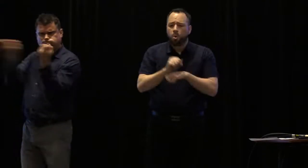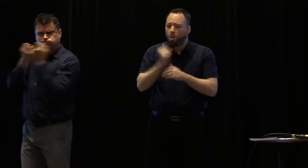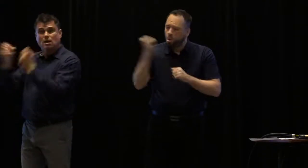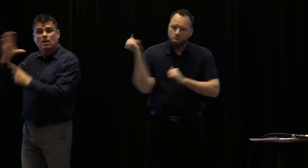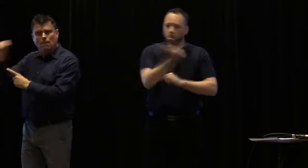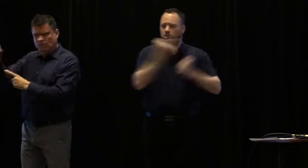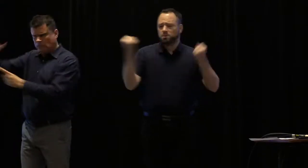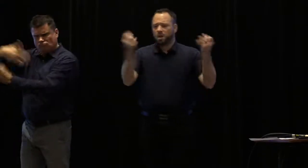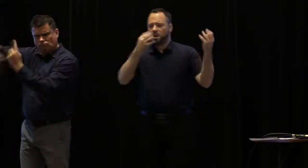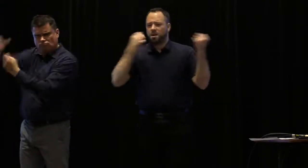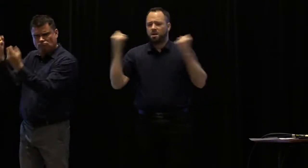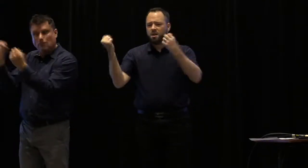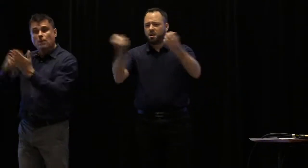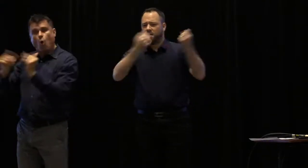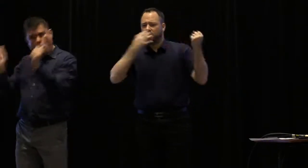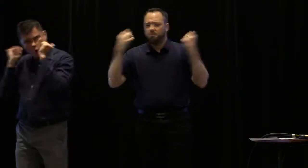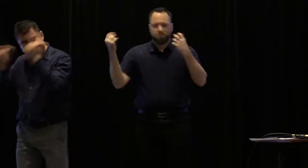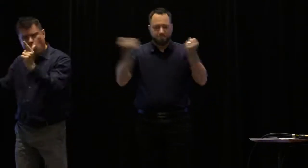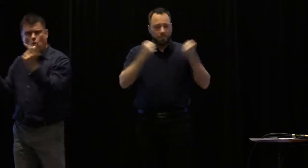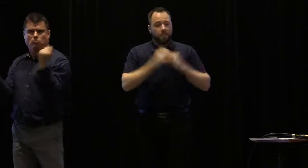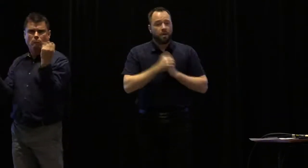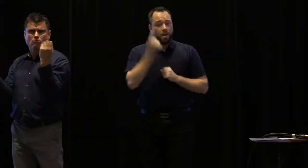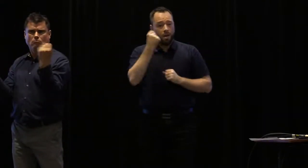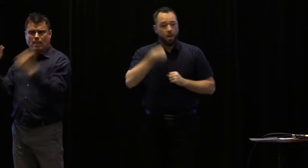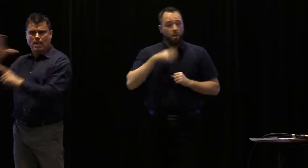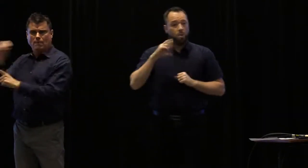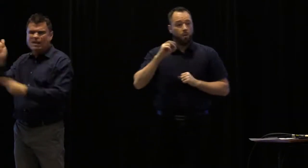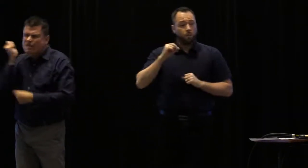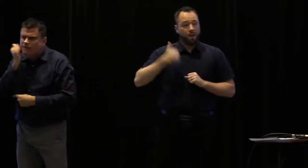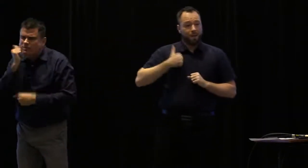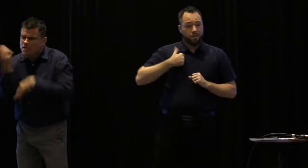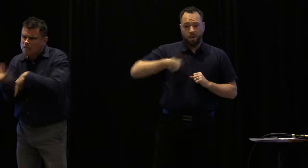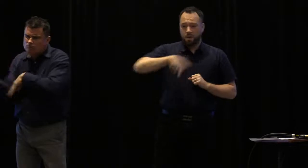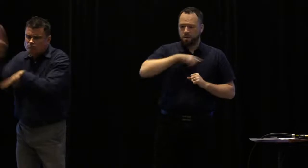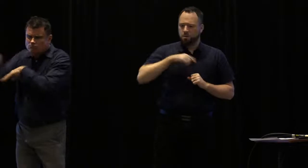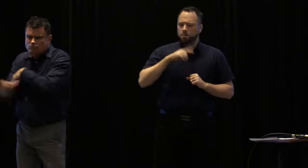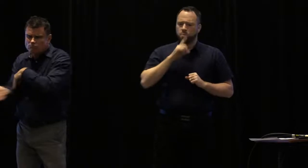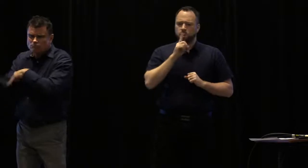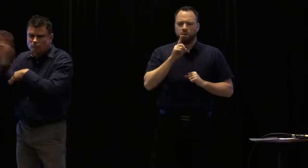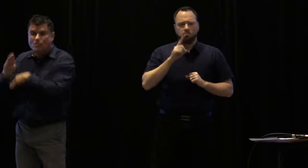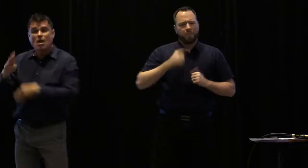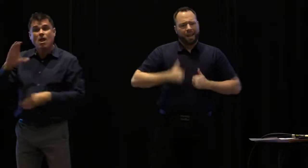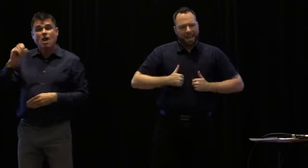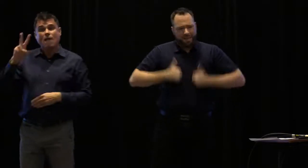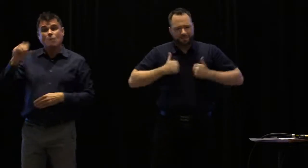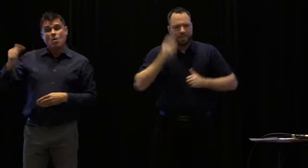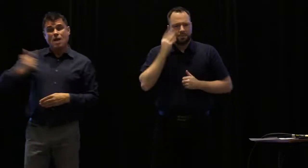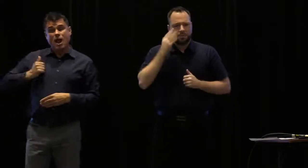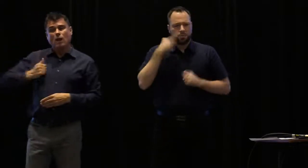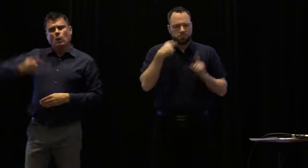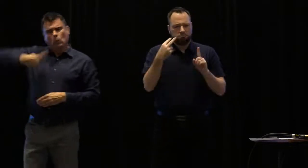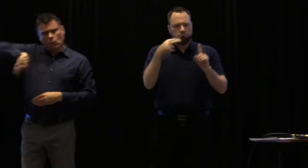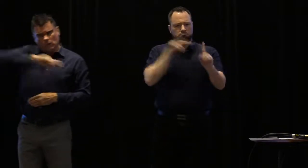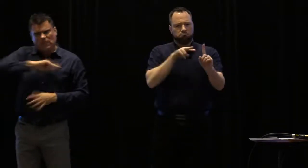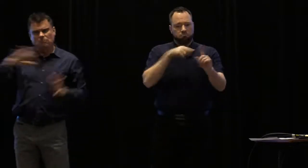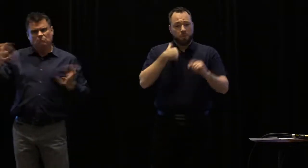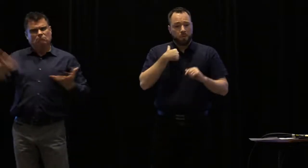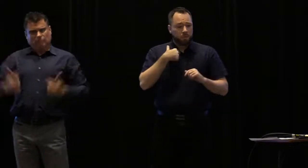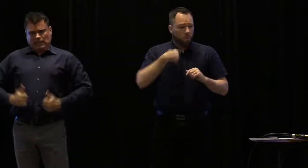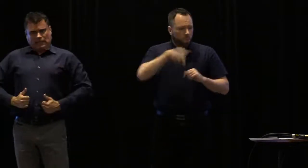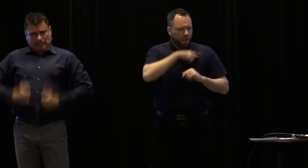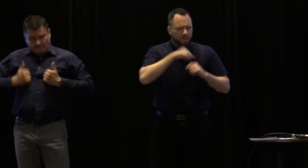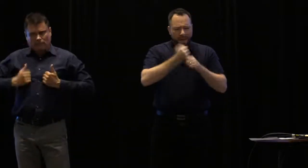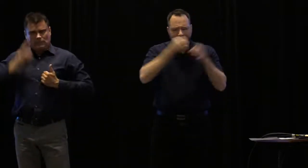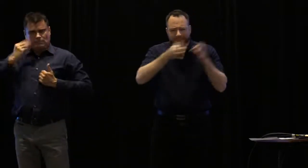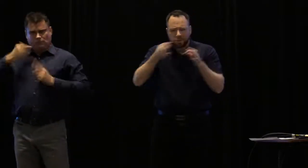Signing-centric means that all day, every day, we communicate our business in sign language. Convo Canada is